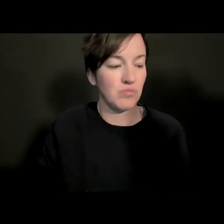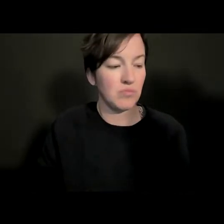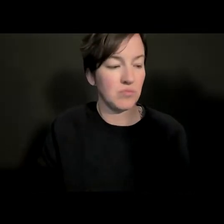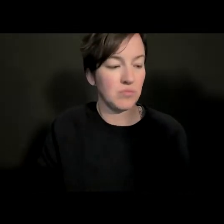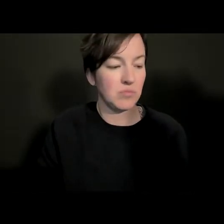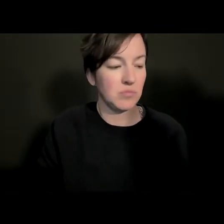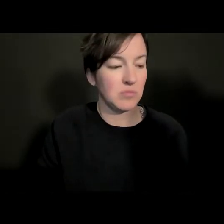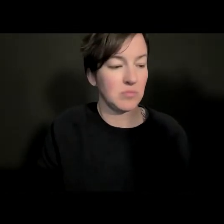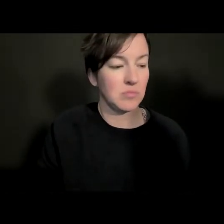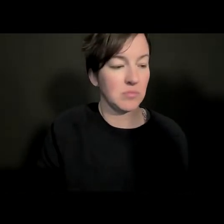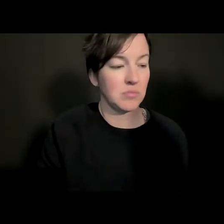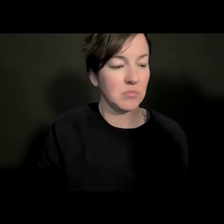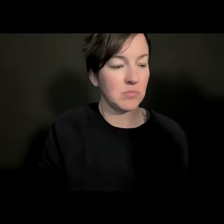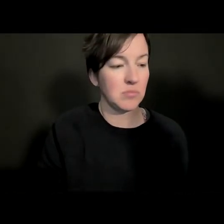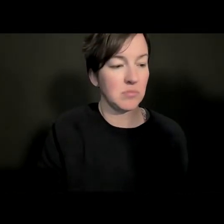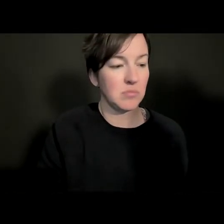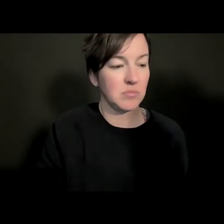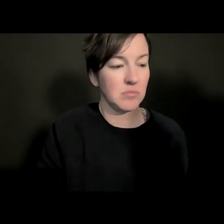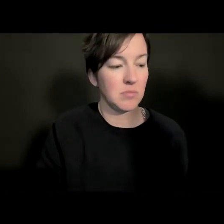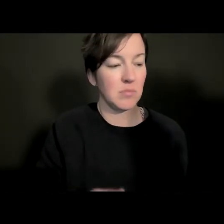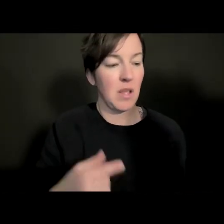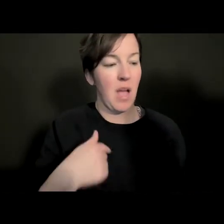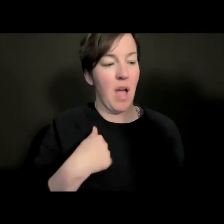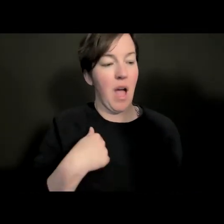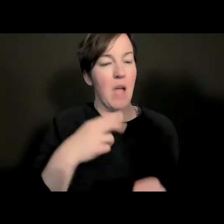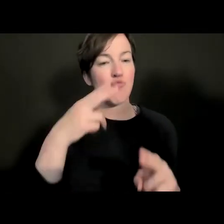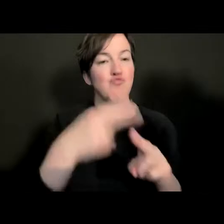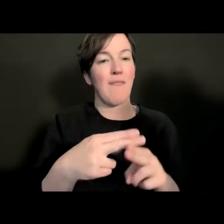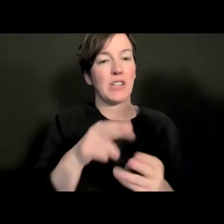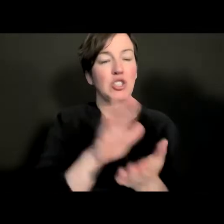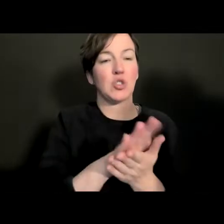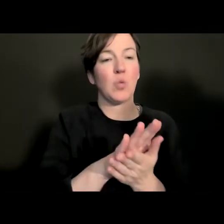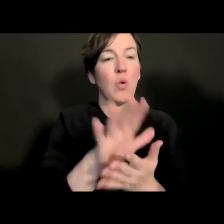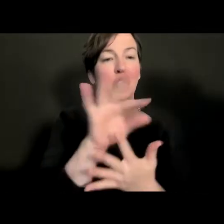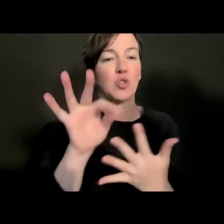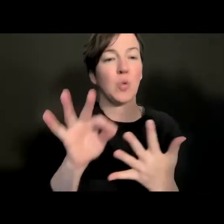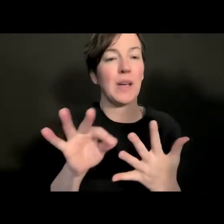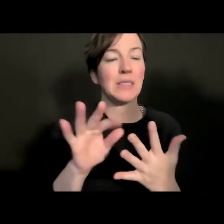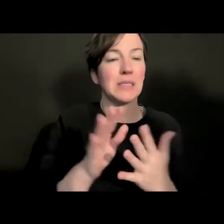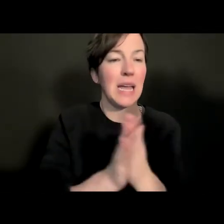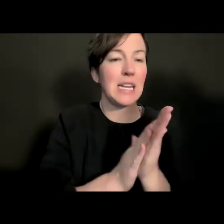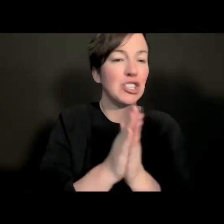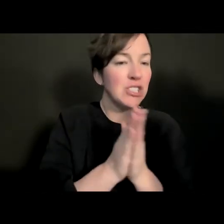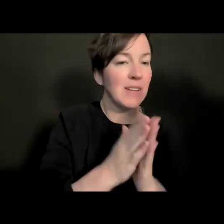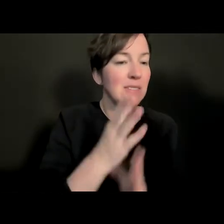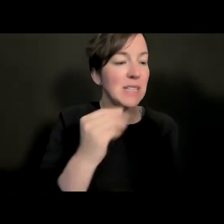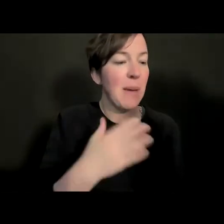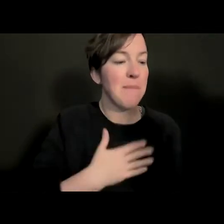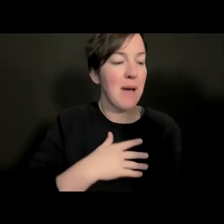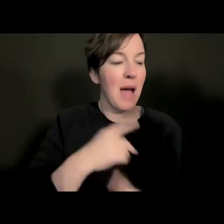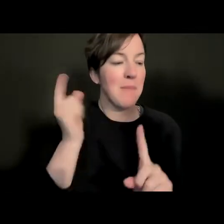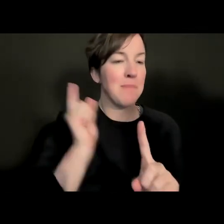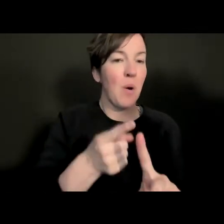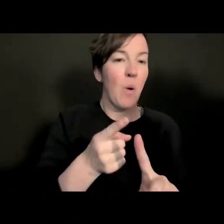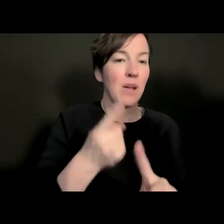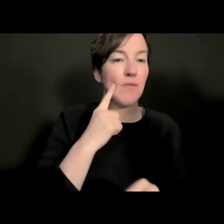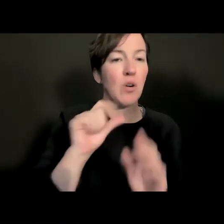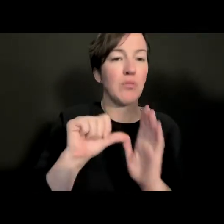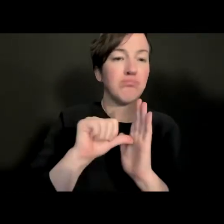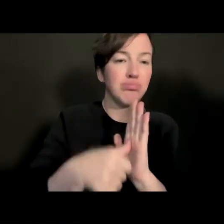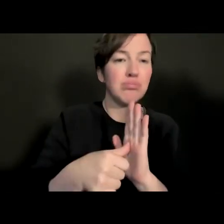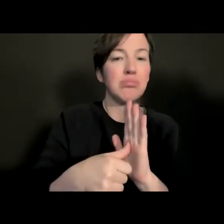I also made reference to school choice initiatives, and my point in doing so was to highlight a